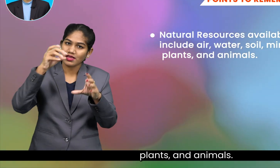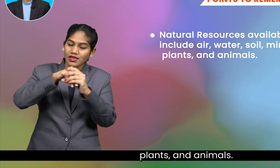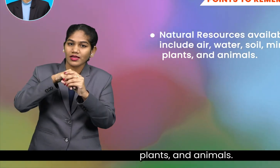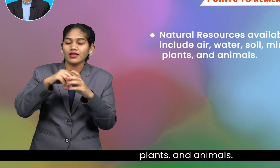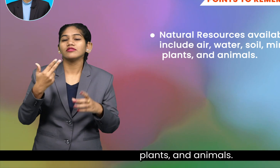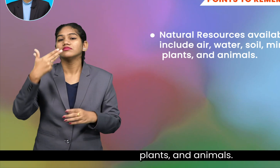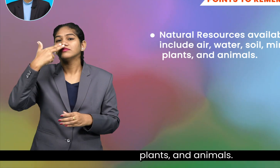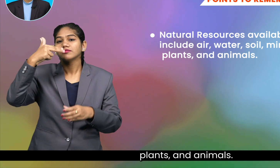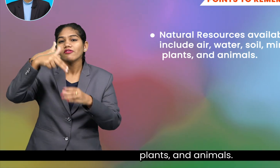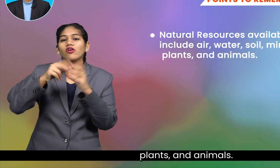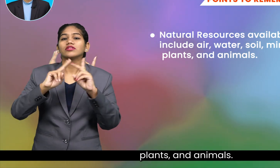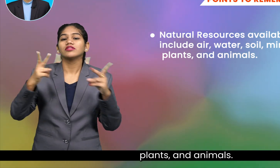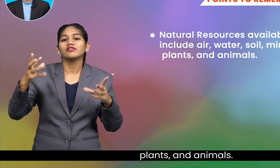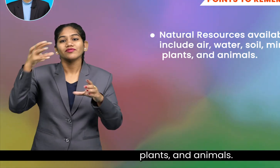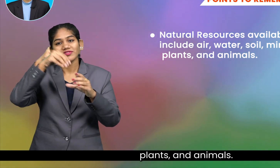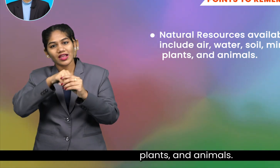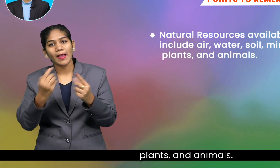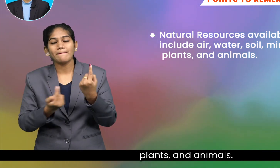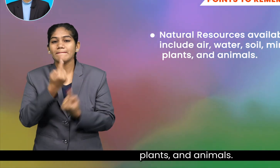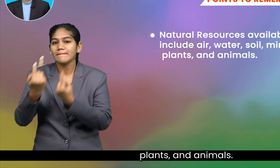and animals.